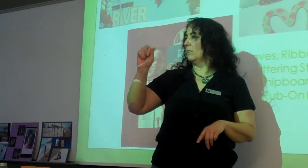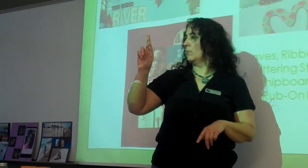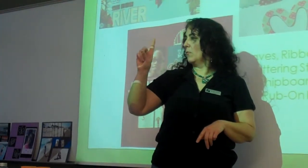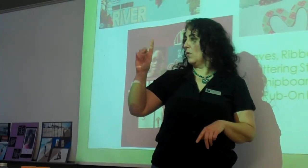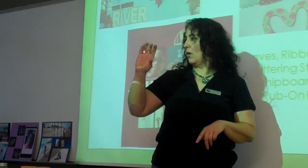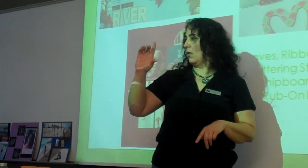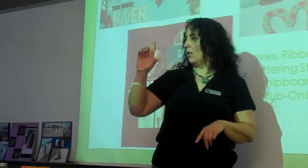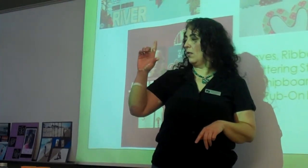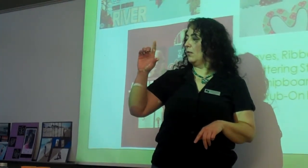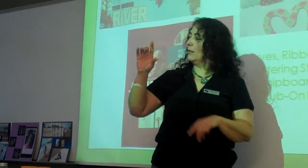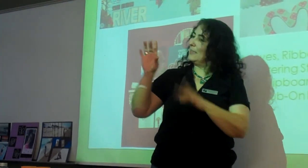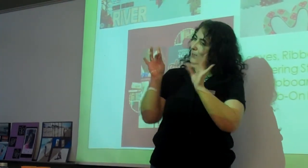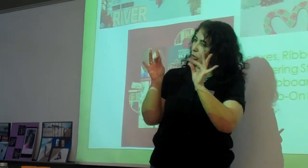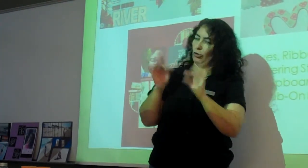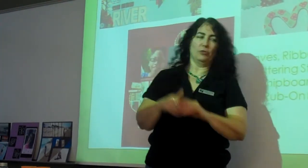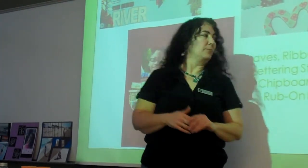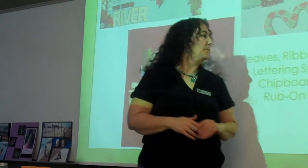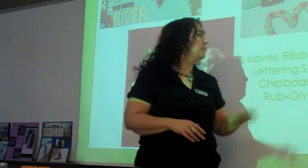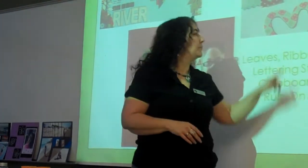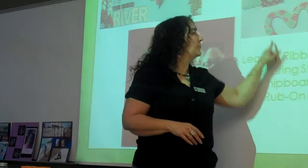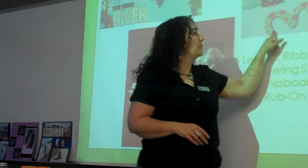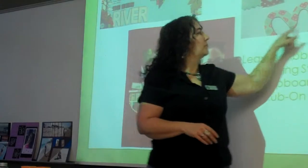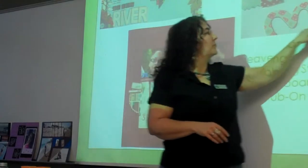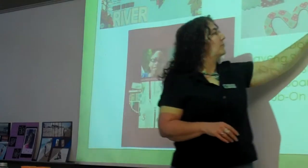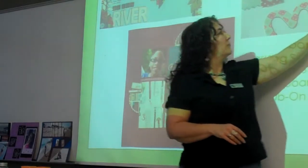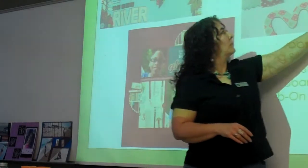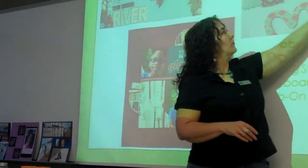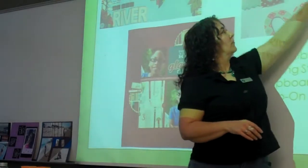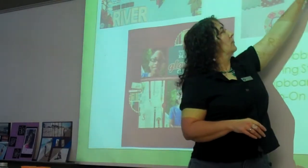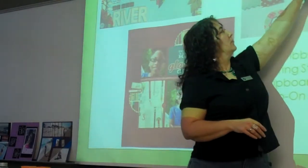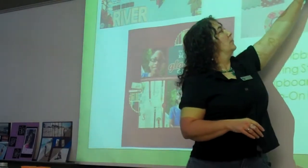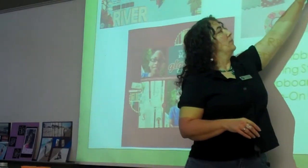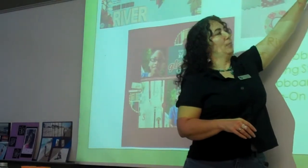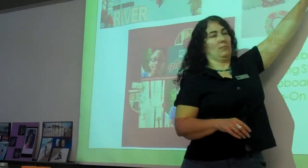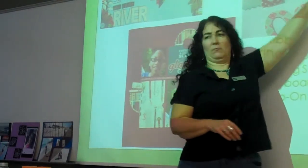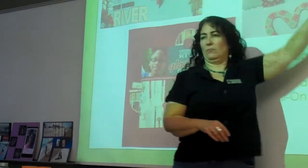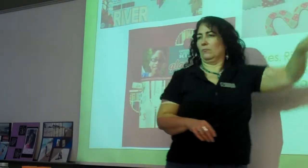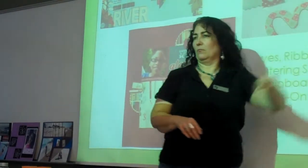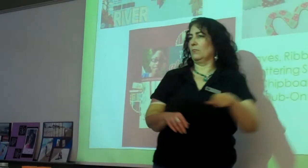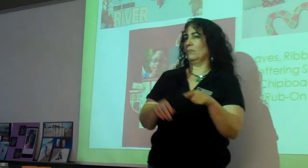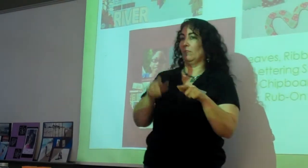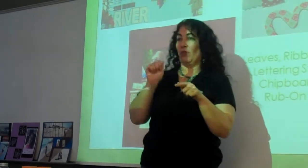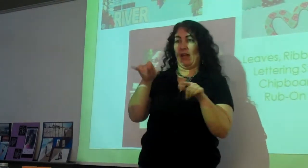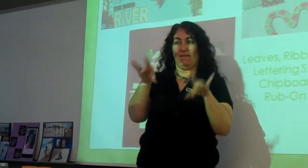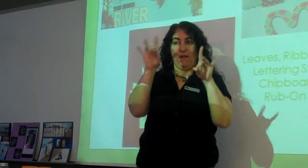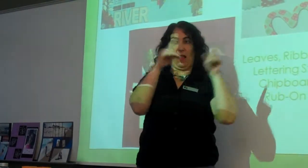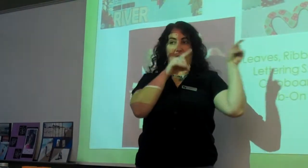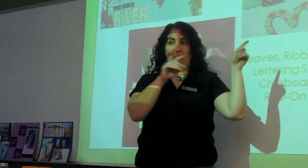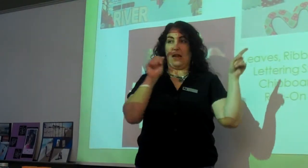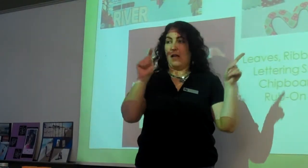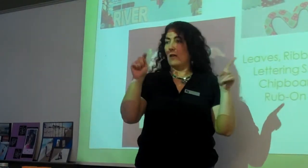See once again that I've used chipboard shapes and stuck them onto the layout page.